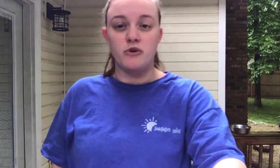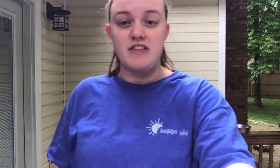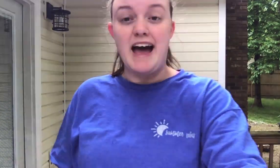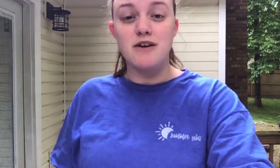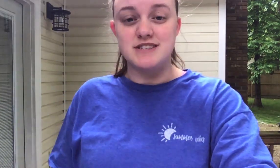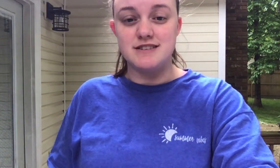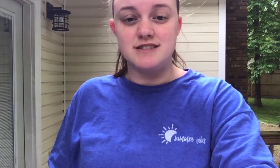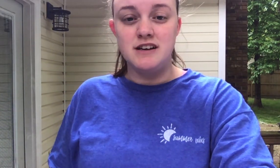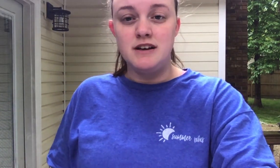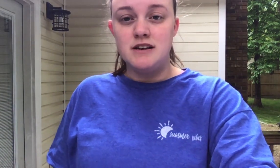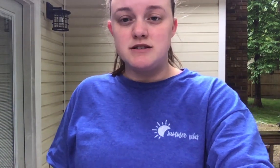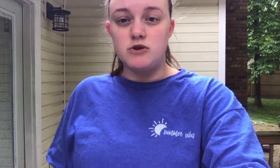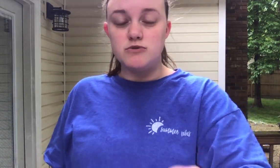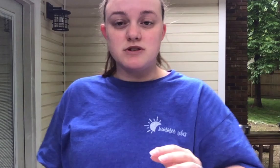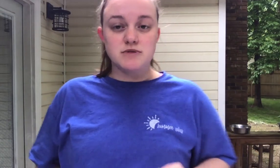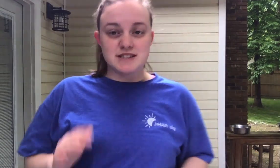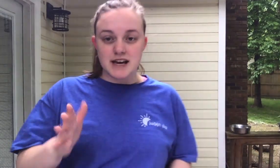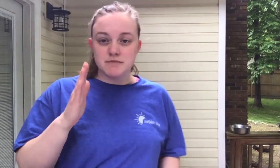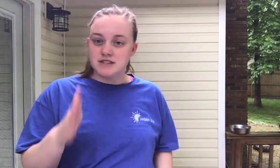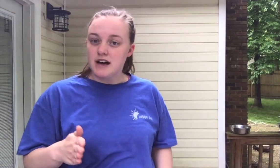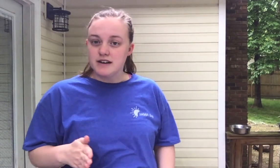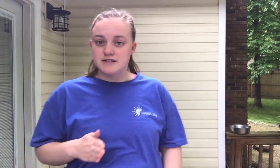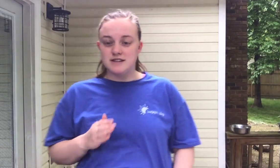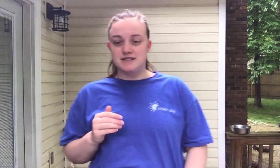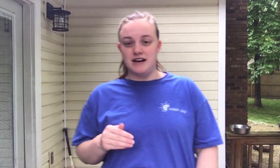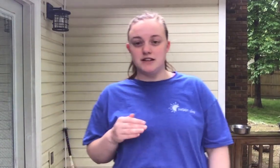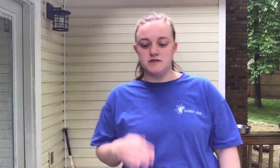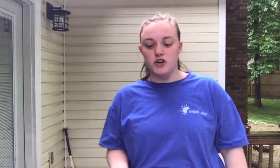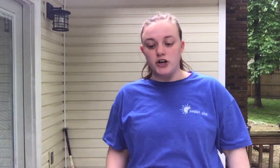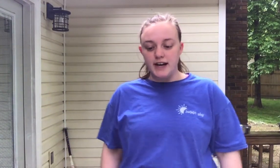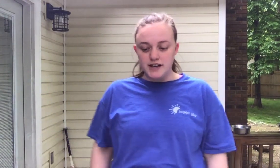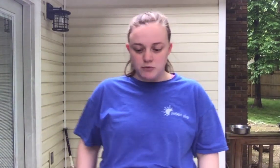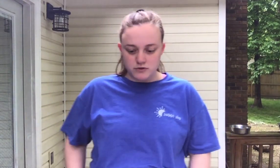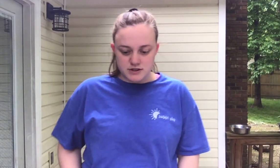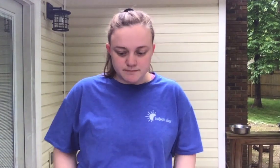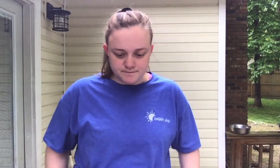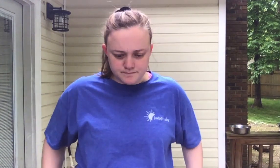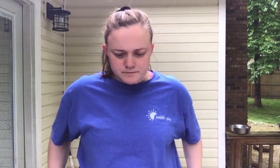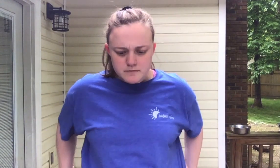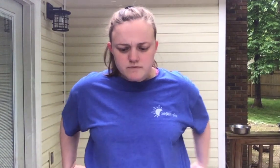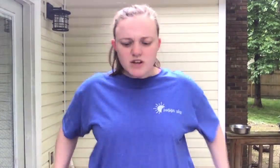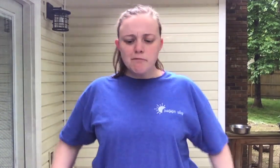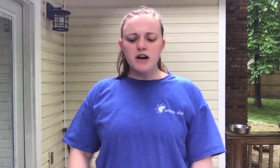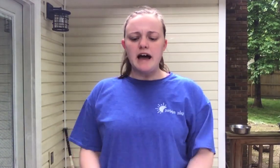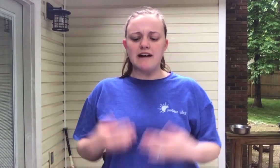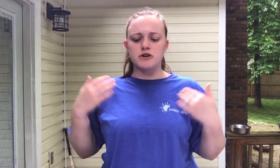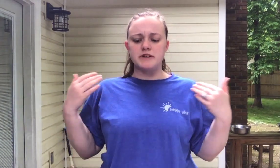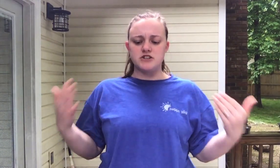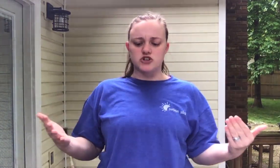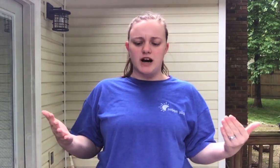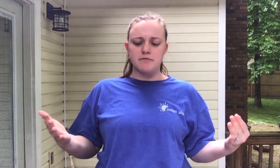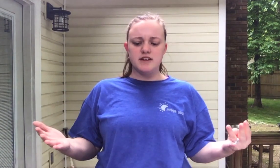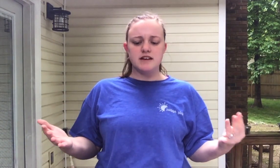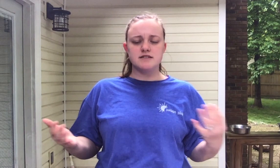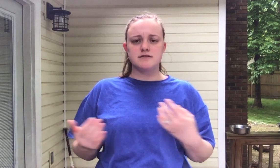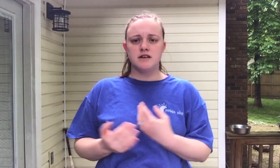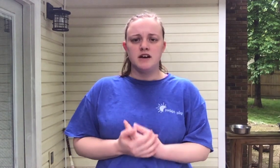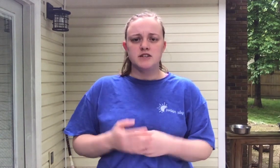the houses. So use those same size signs for your animals. But after we described this, so I